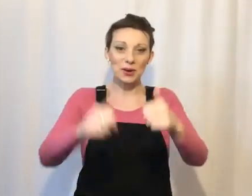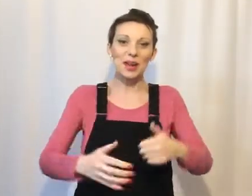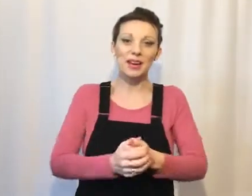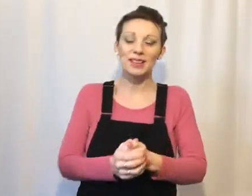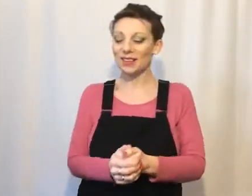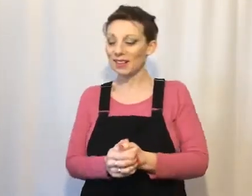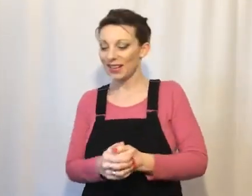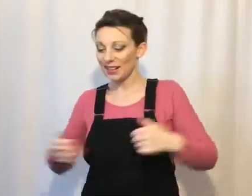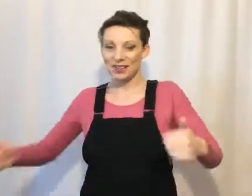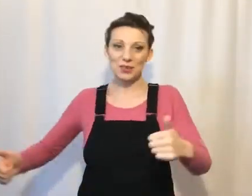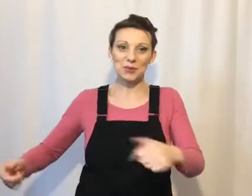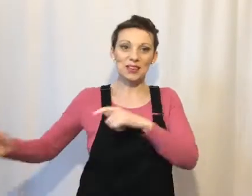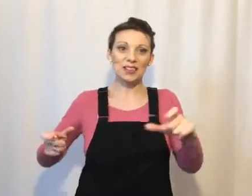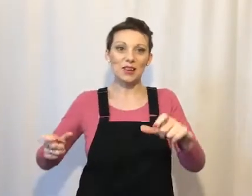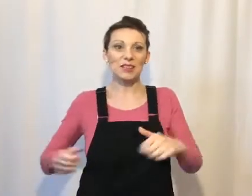okay. Cool, let's carry on.